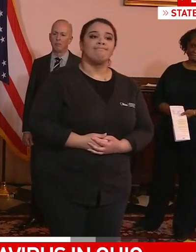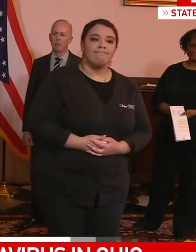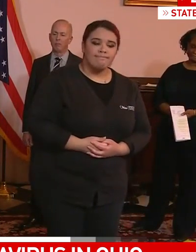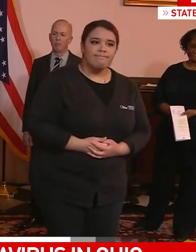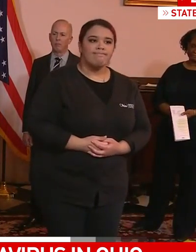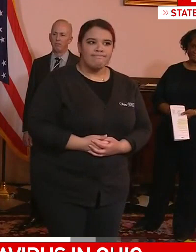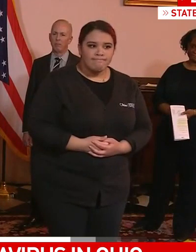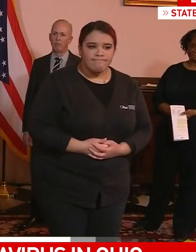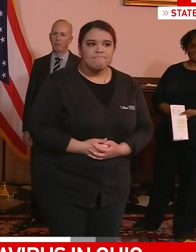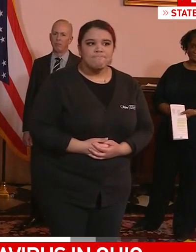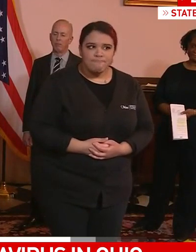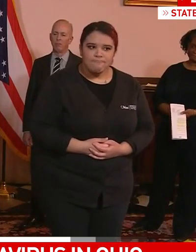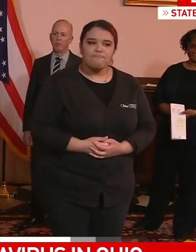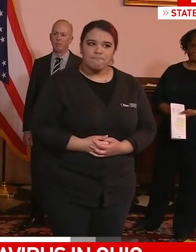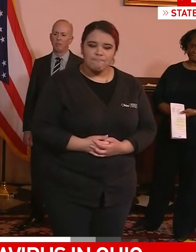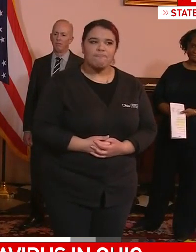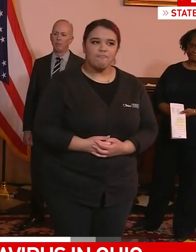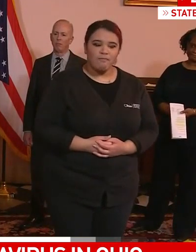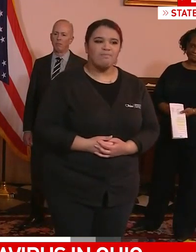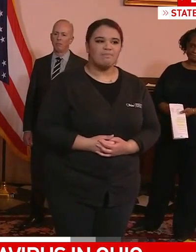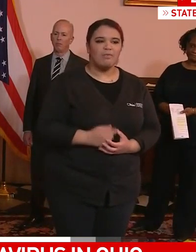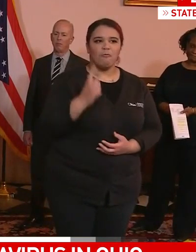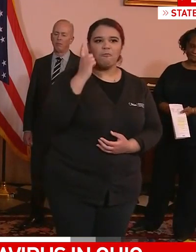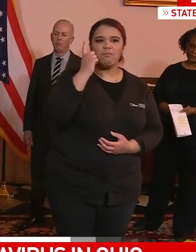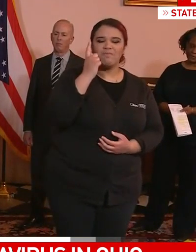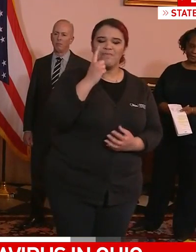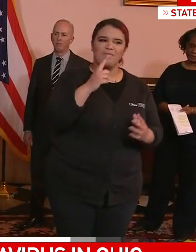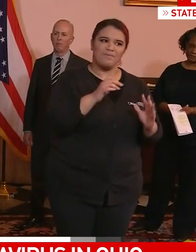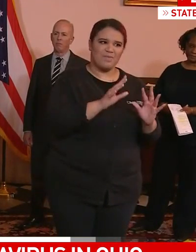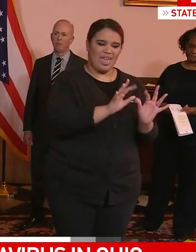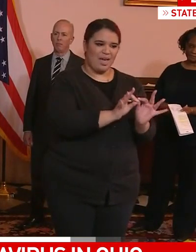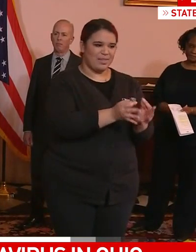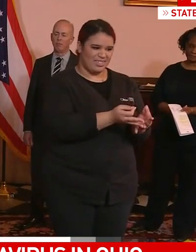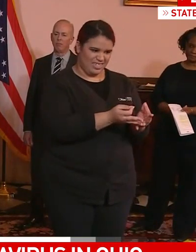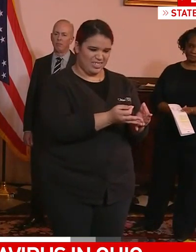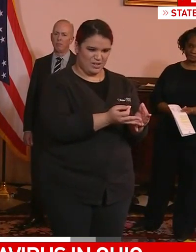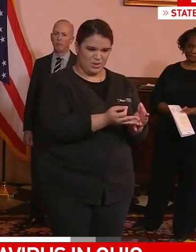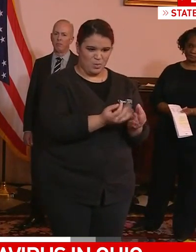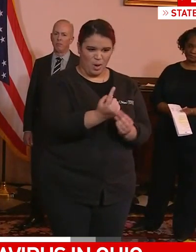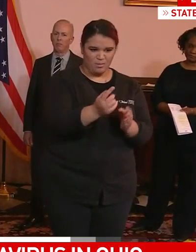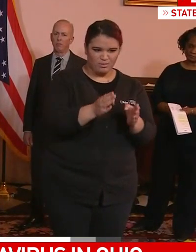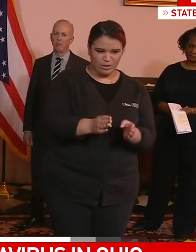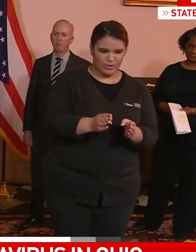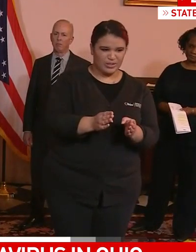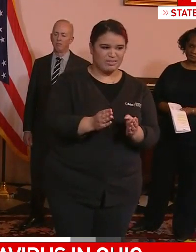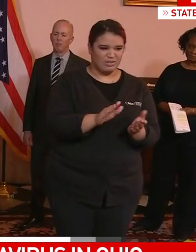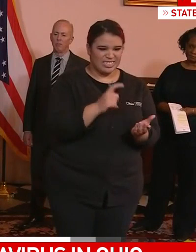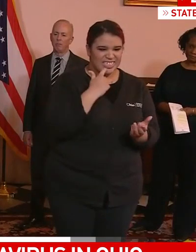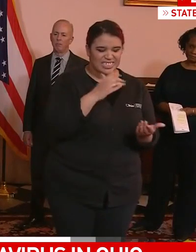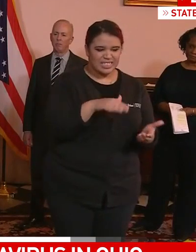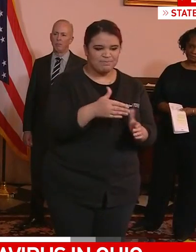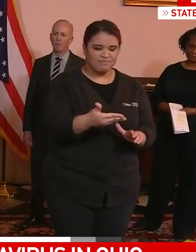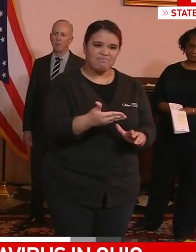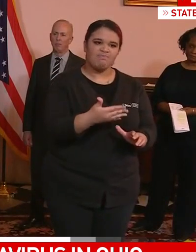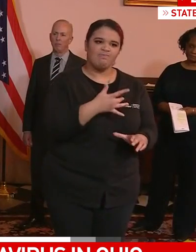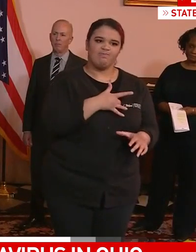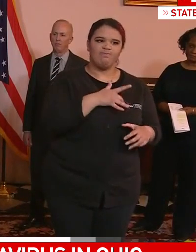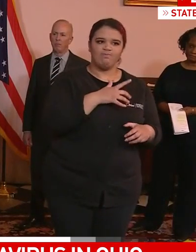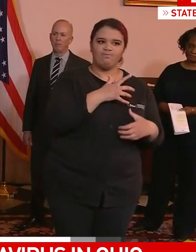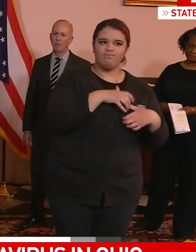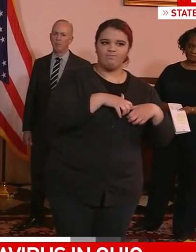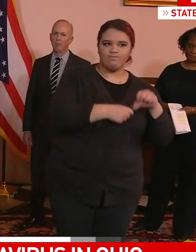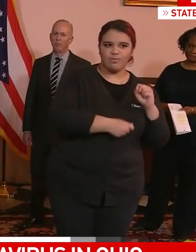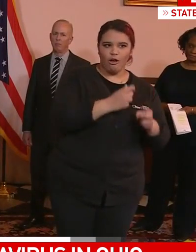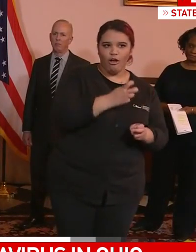very difficult for families. I can tell you we were contacted by a friend of mine